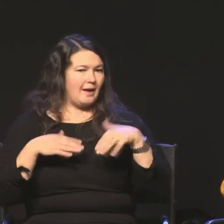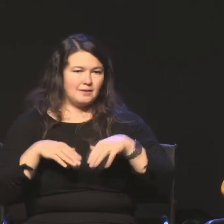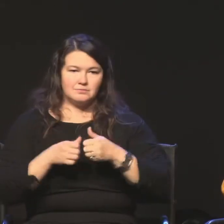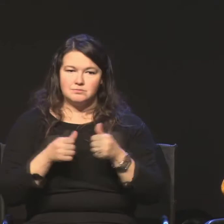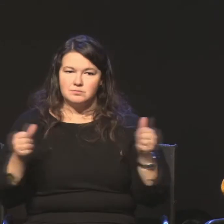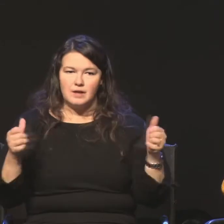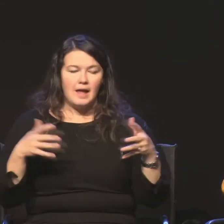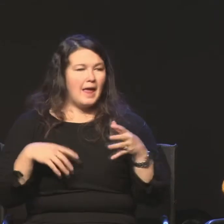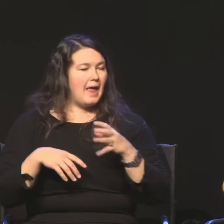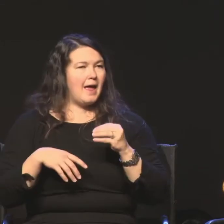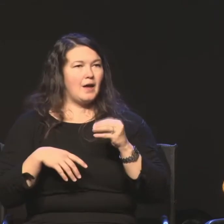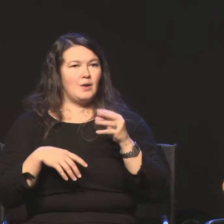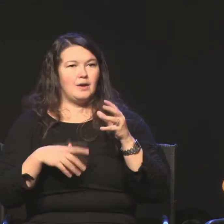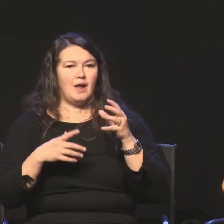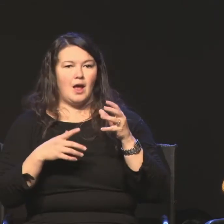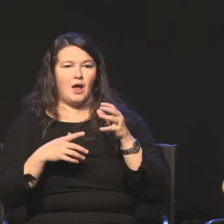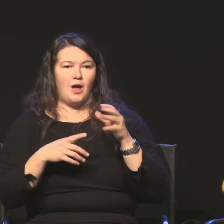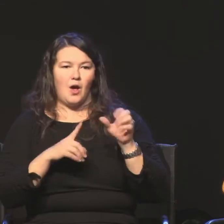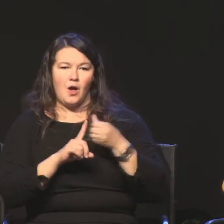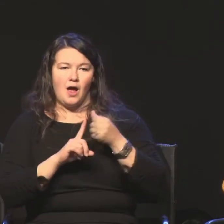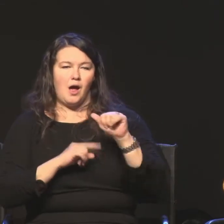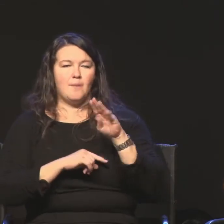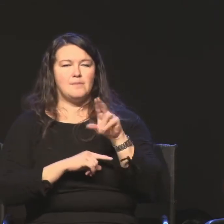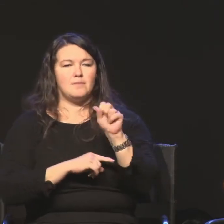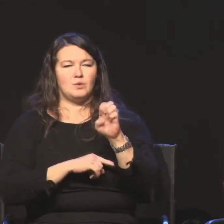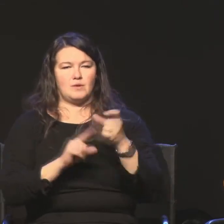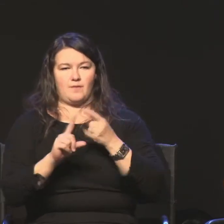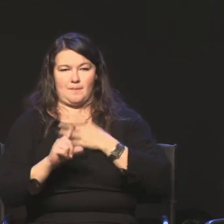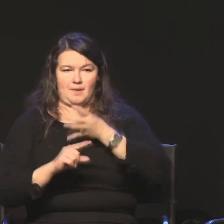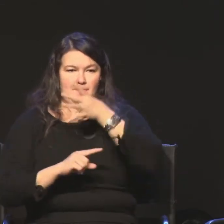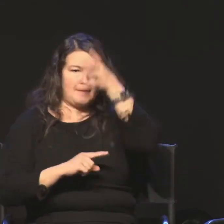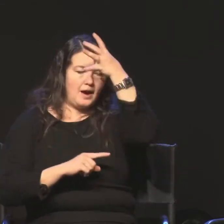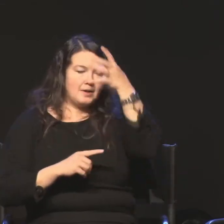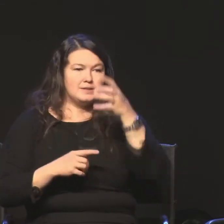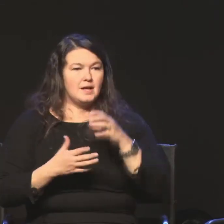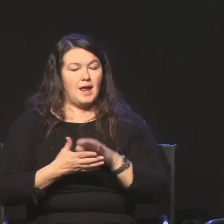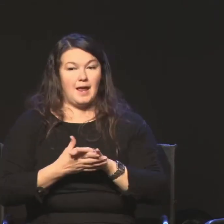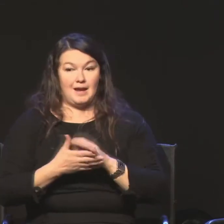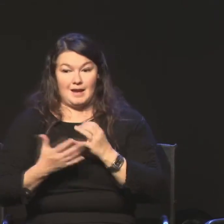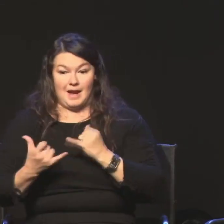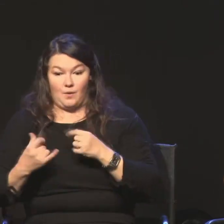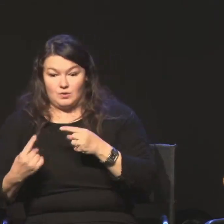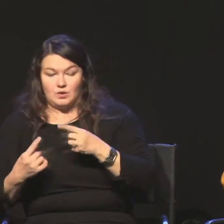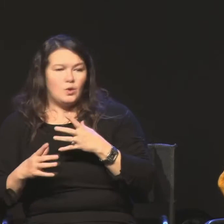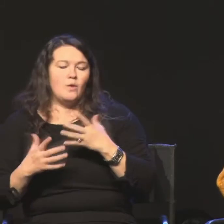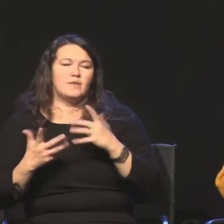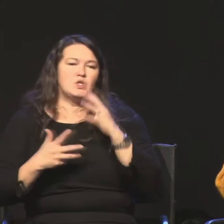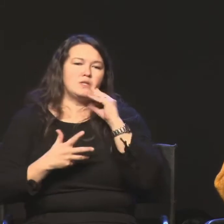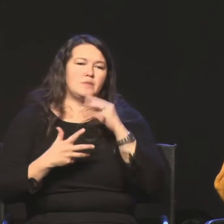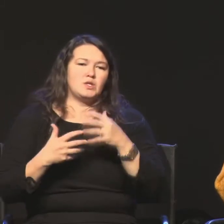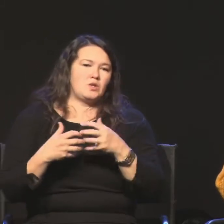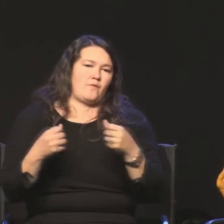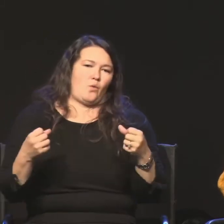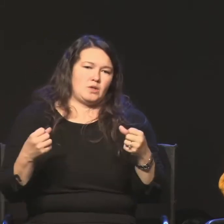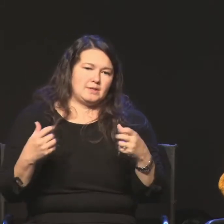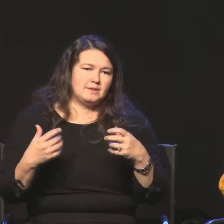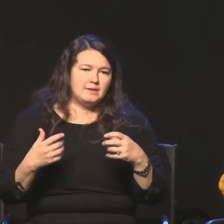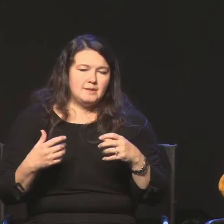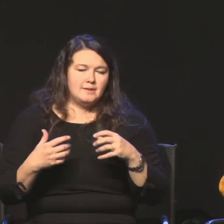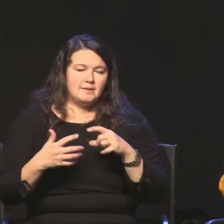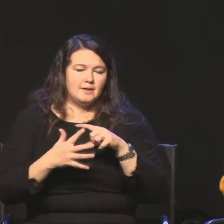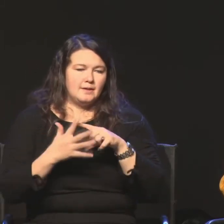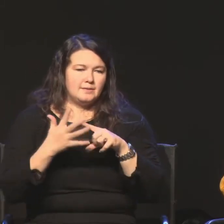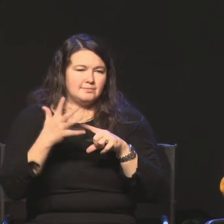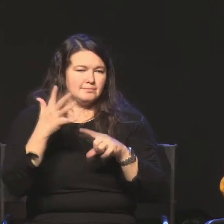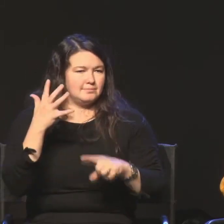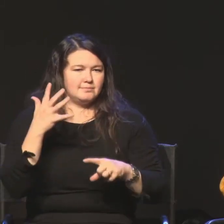kinds of different things, or now where I'm struggling, or before where I went through a divorce, or whatever it was. Like in